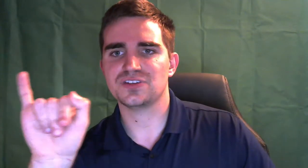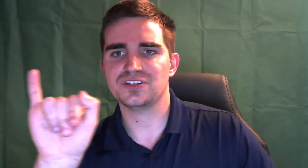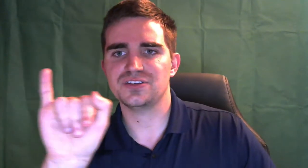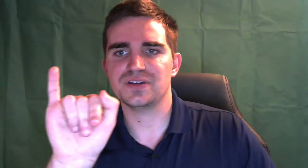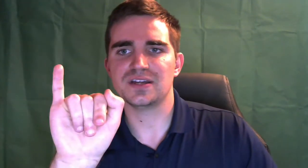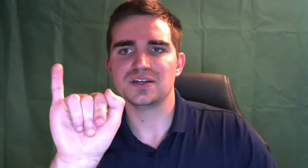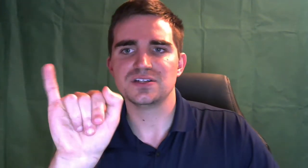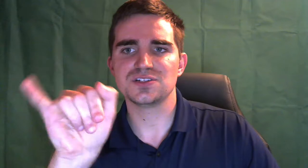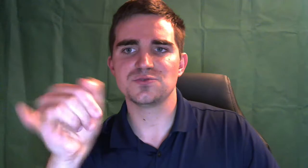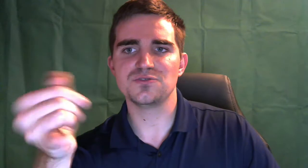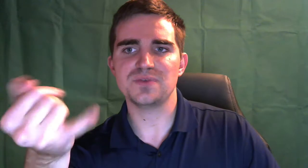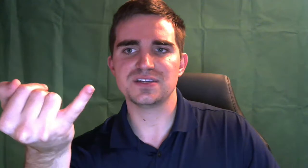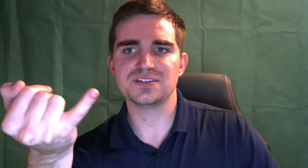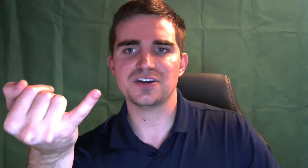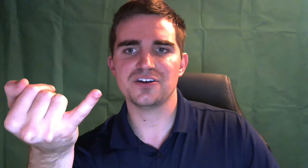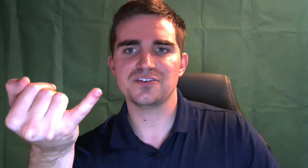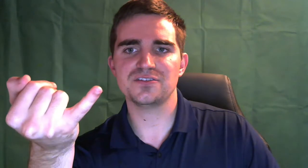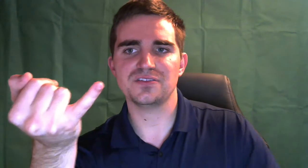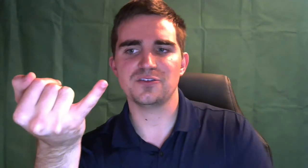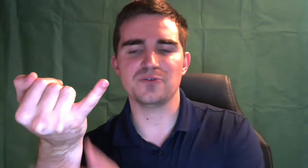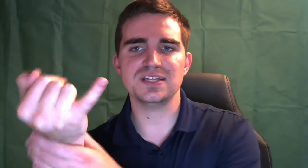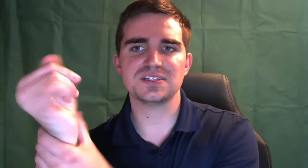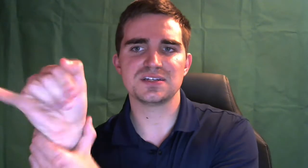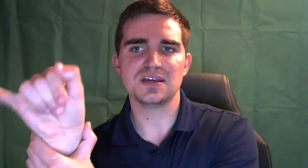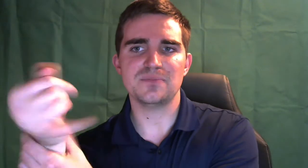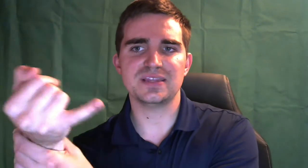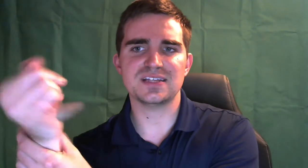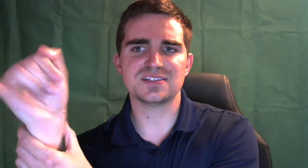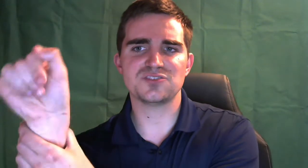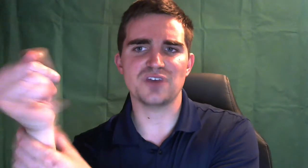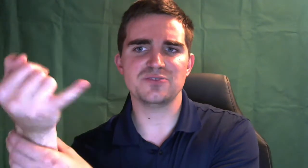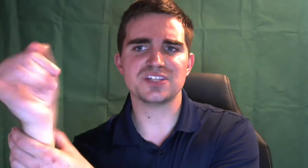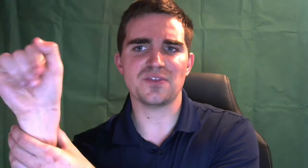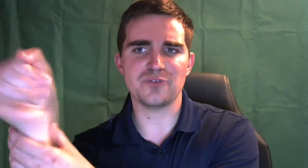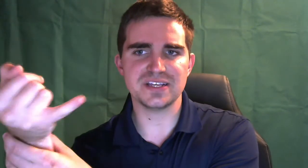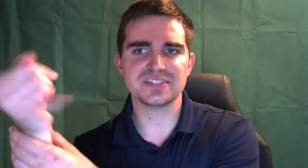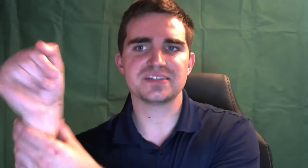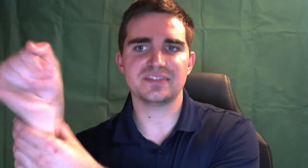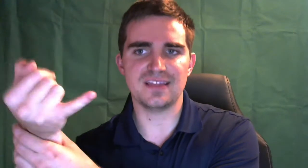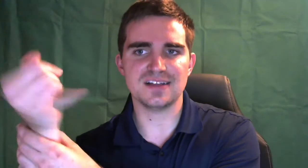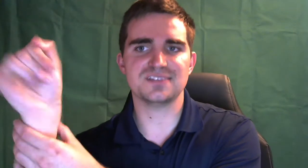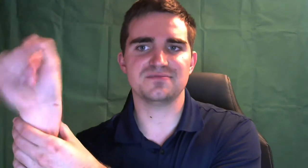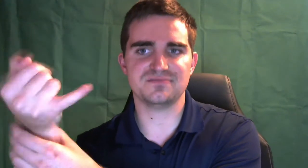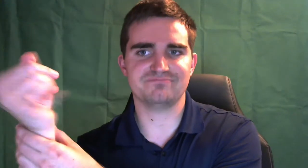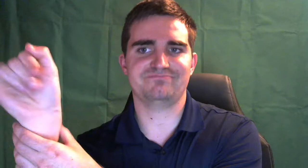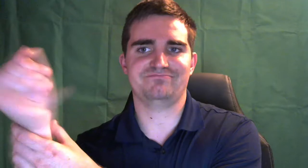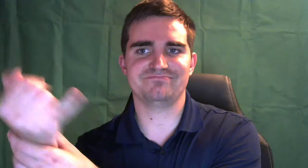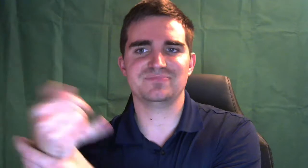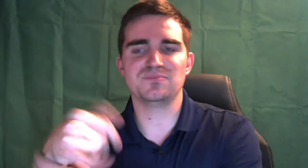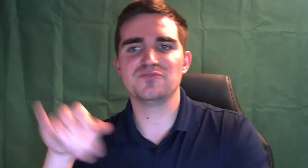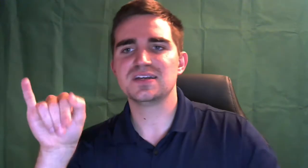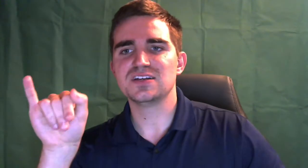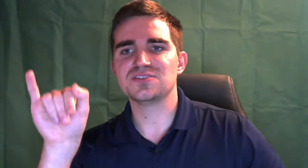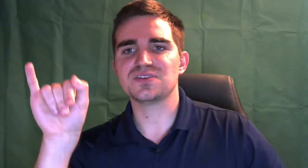it to you again. Swoop and turn the wrist, but that's strenuous on the wrist. Lots of movement. So some people